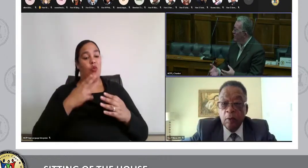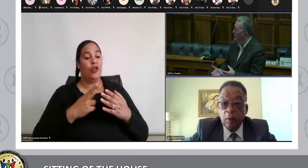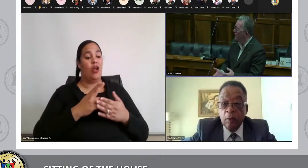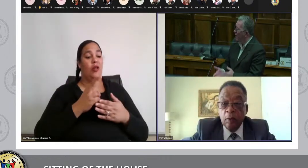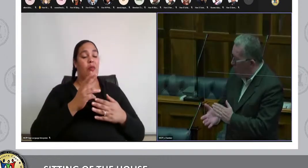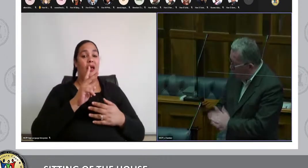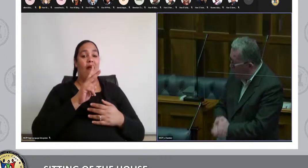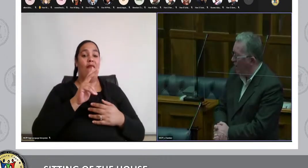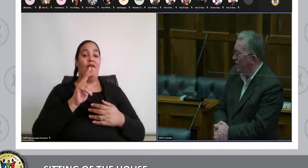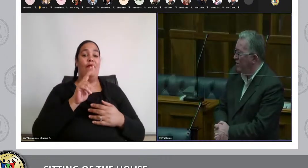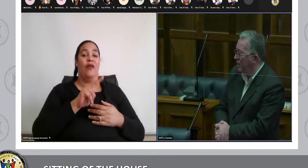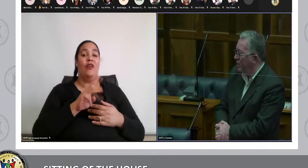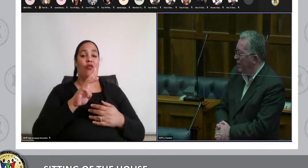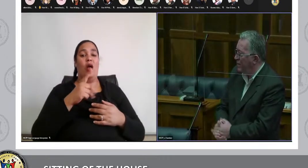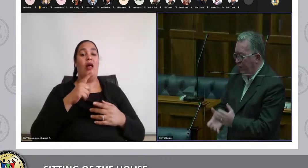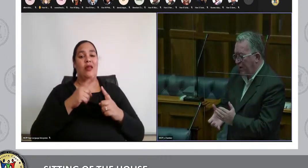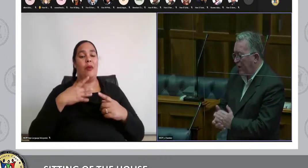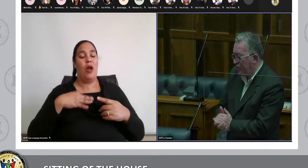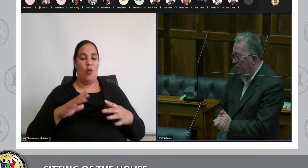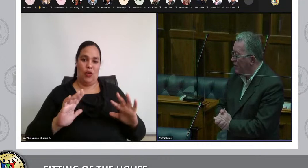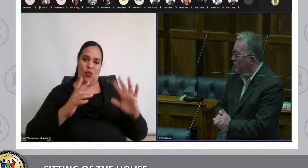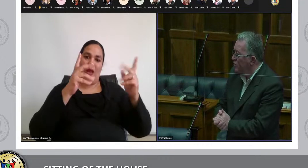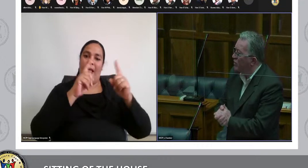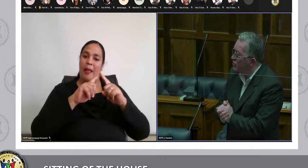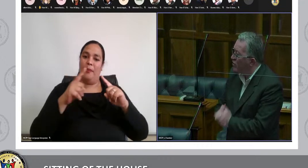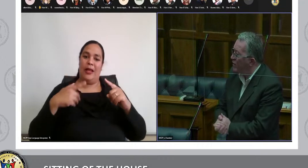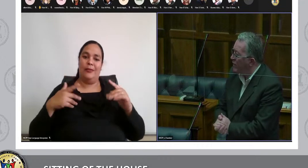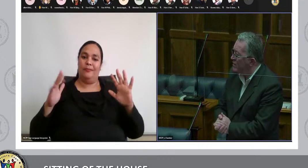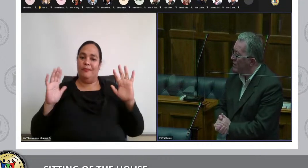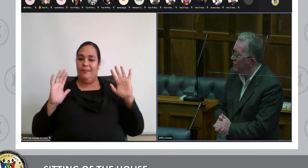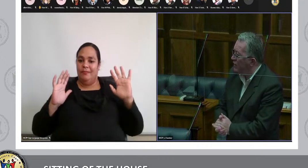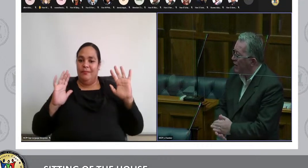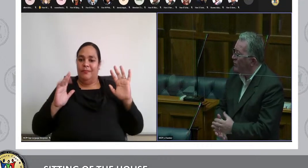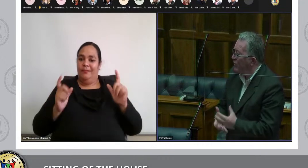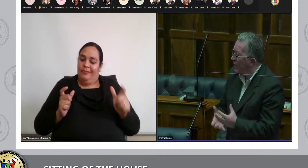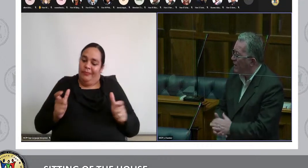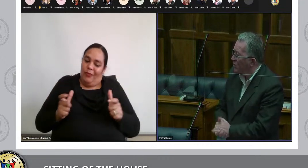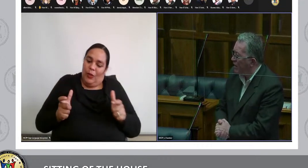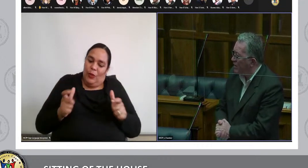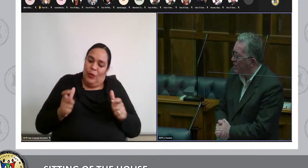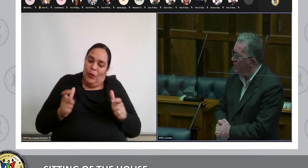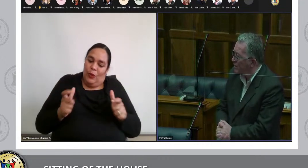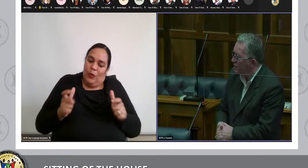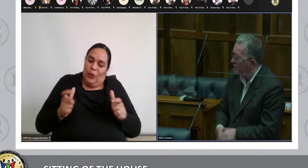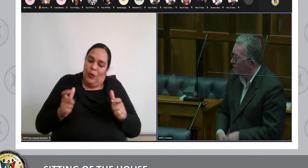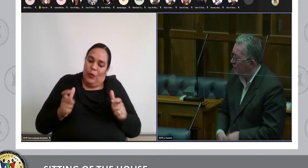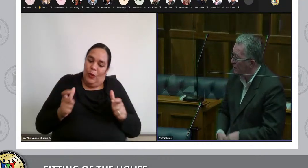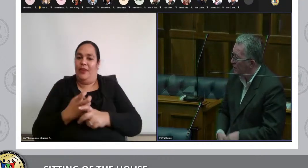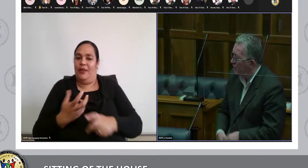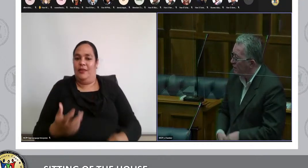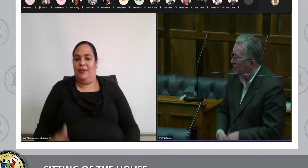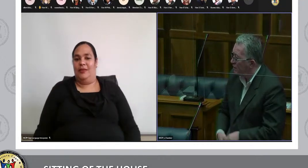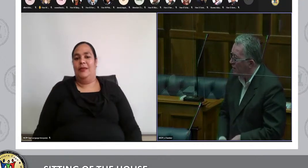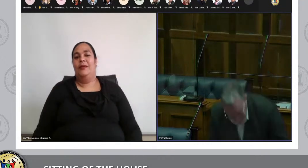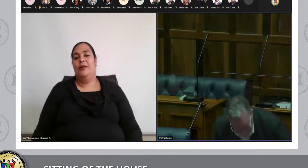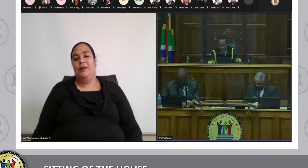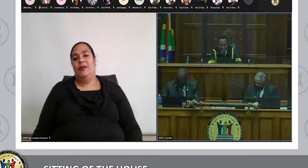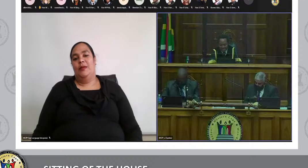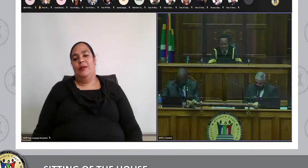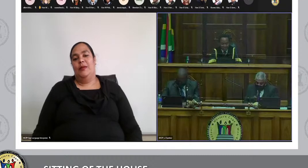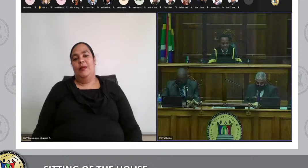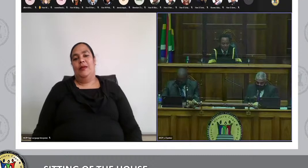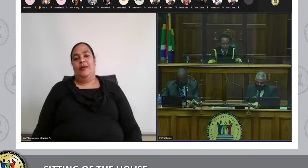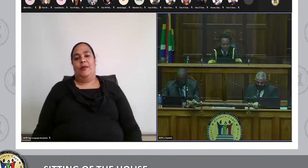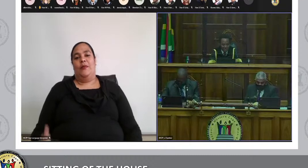Vogel speaks, I would also like to clap my hands, but I'm having to restrain myself. I'm finding it quite difficult. Thank you, Honourable